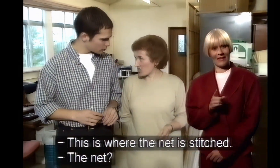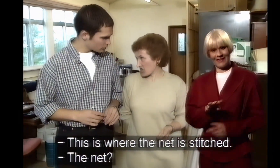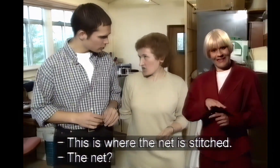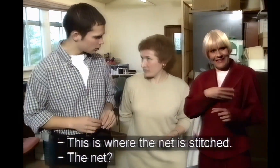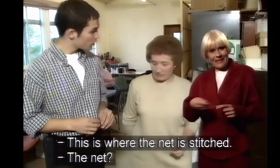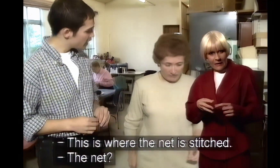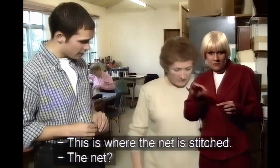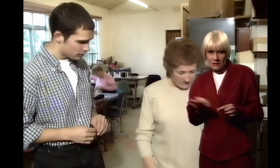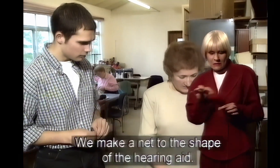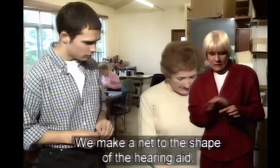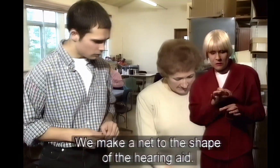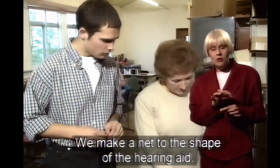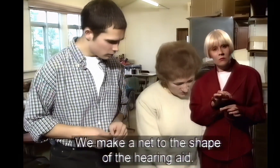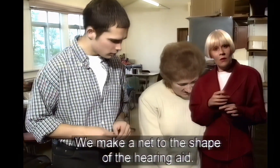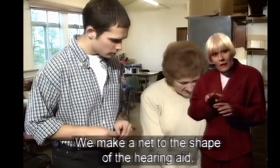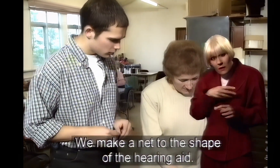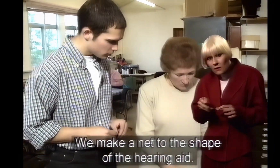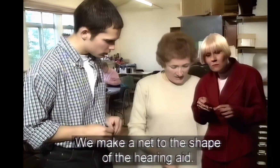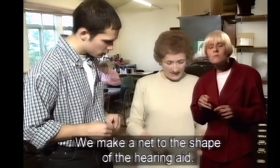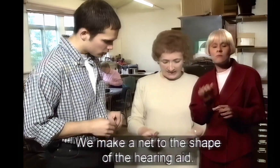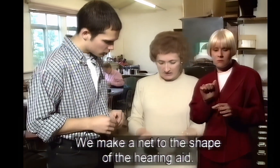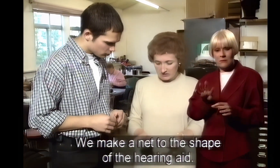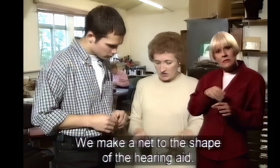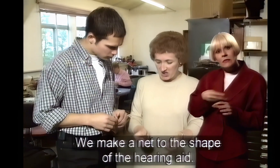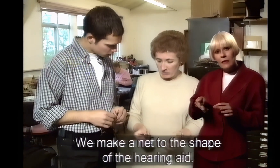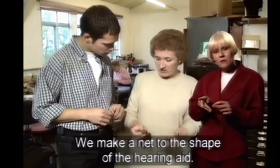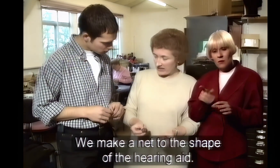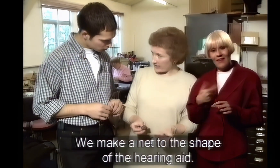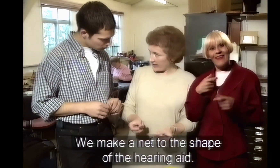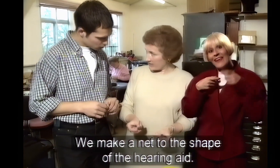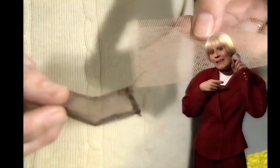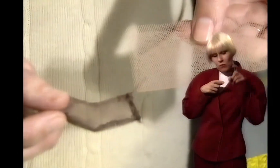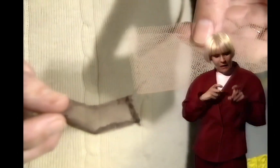stitched. The net? The net. You see, we make a net to the shape of the hearing aid. Right.